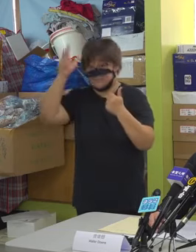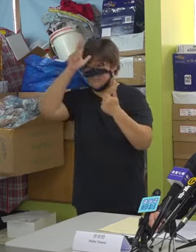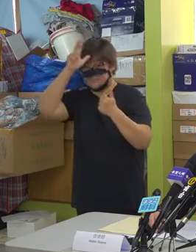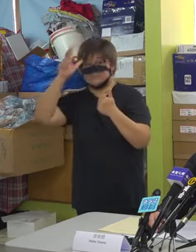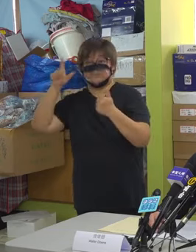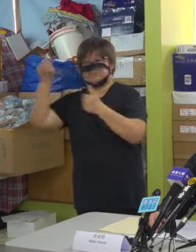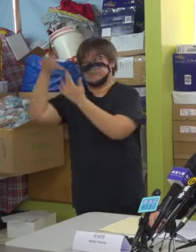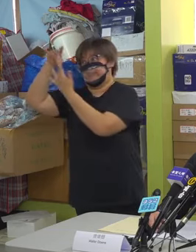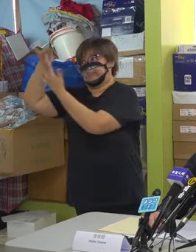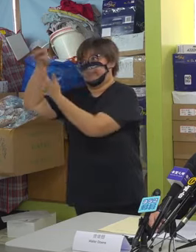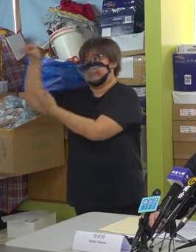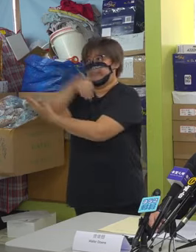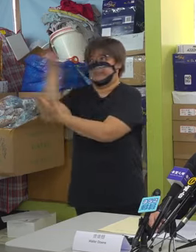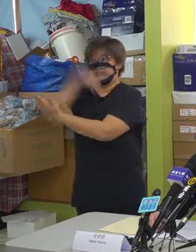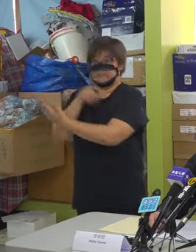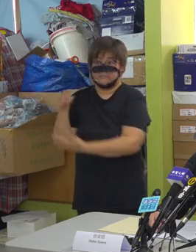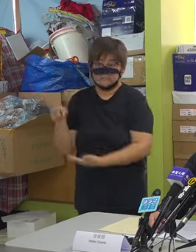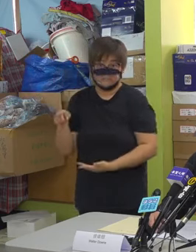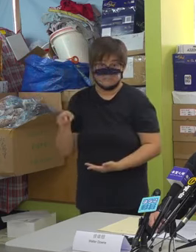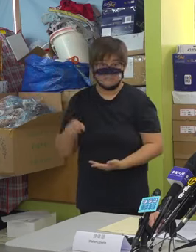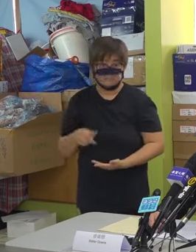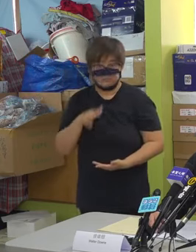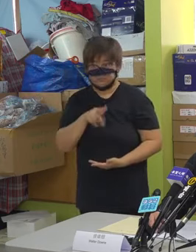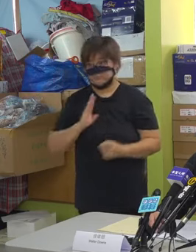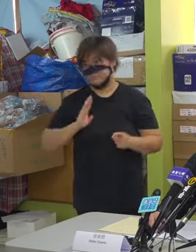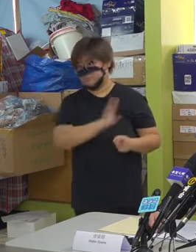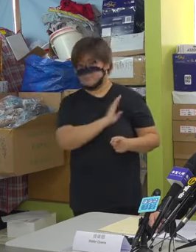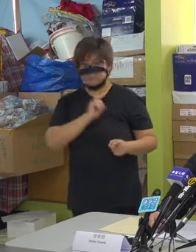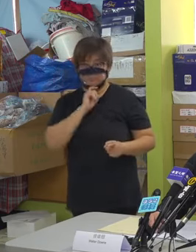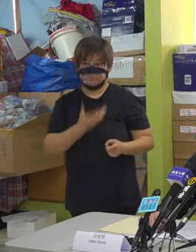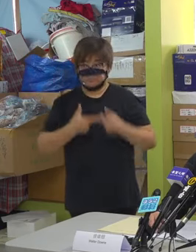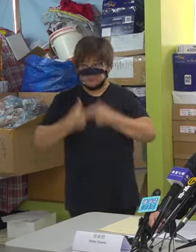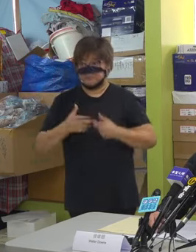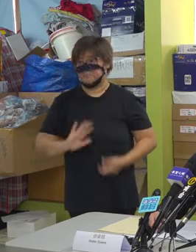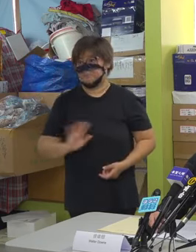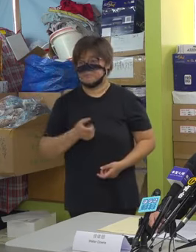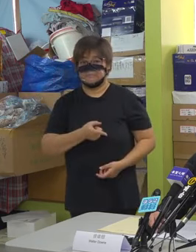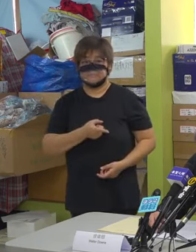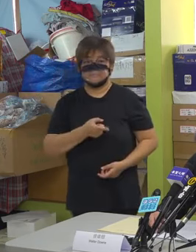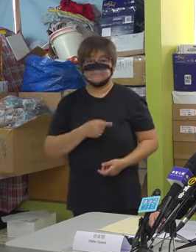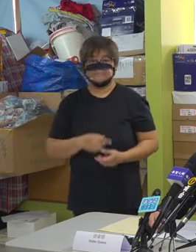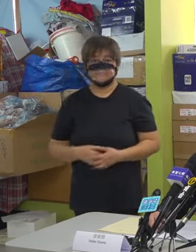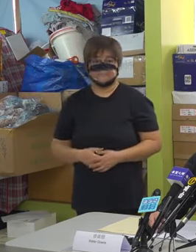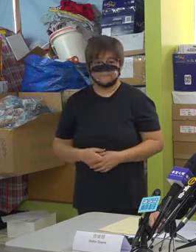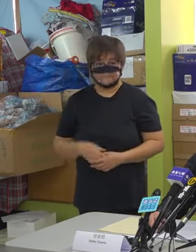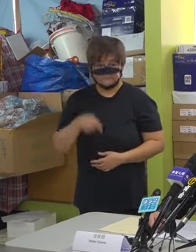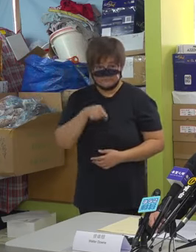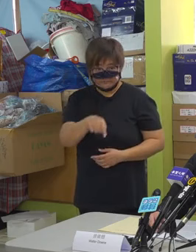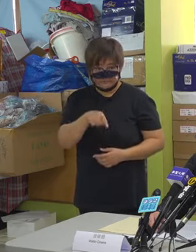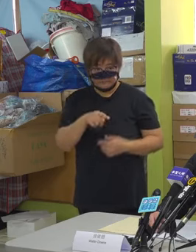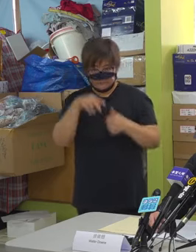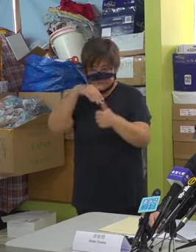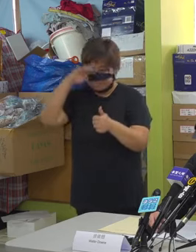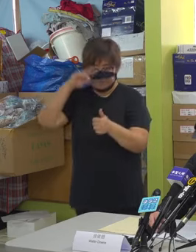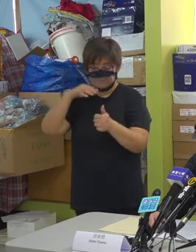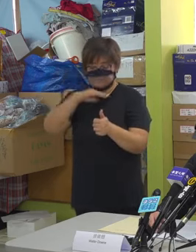to gather evidence or call witnesses. The international expert panels hired by Carrie Lam herself even threw in the towel